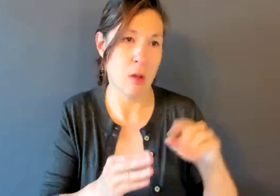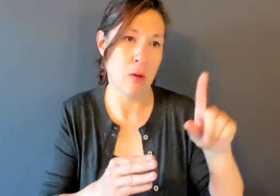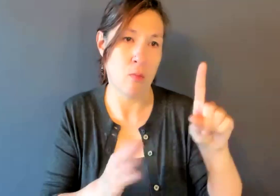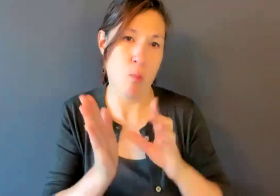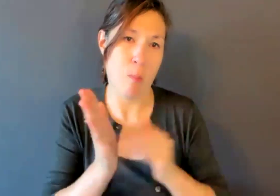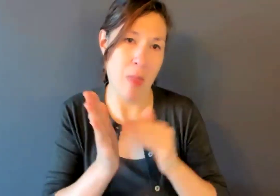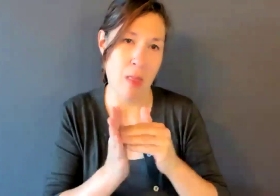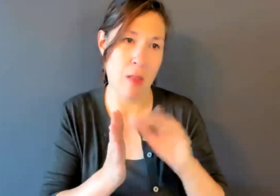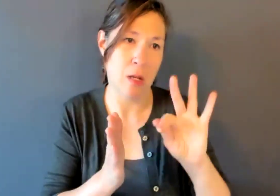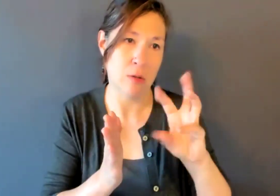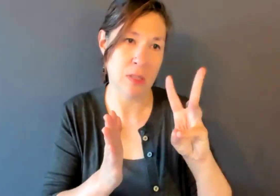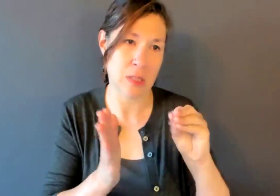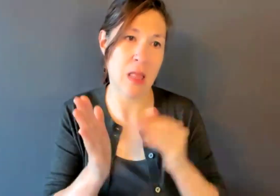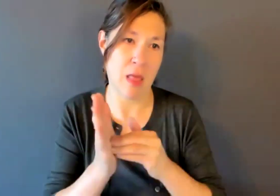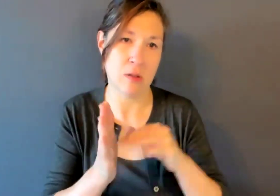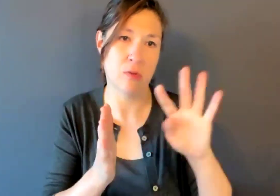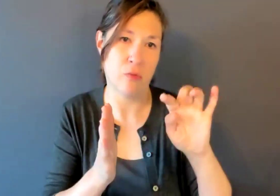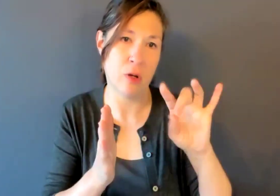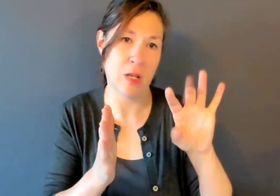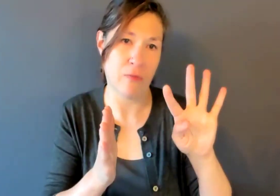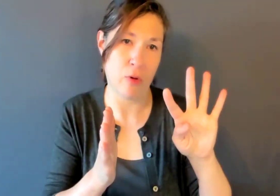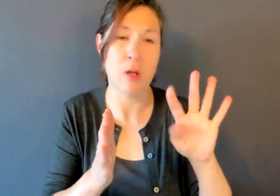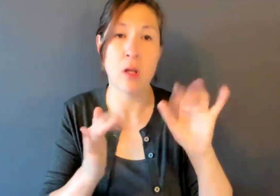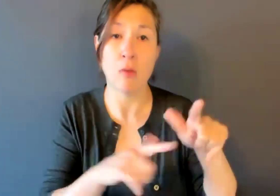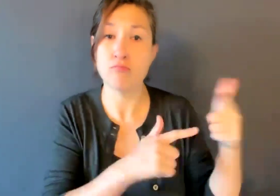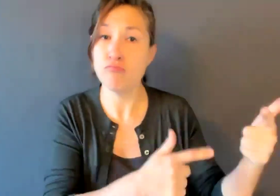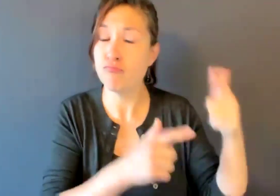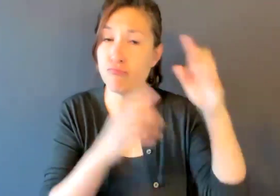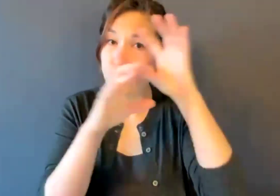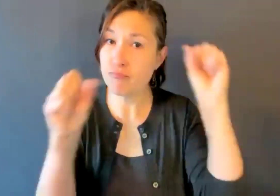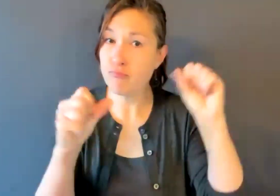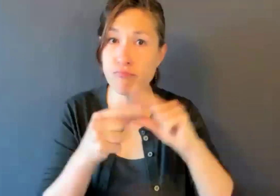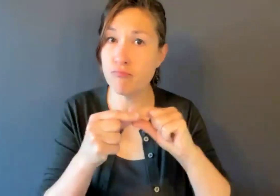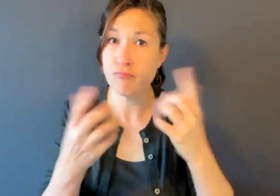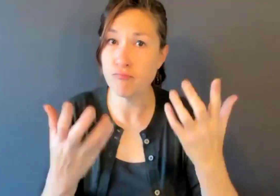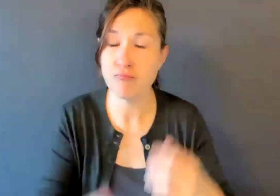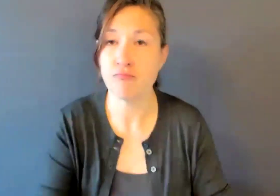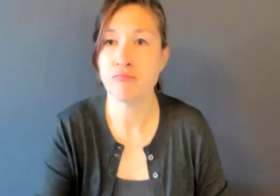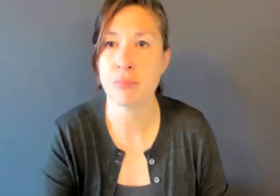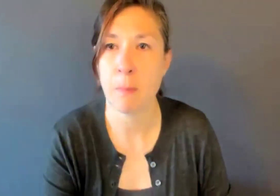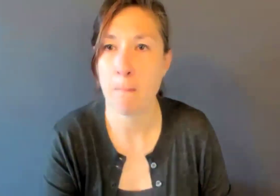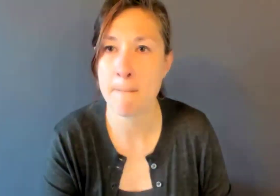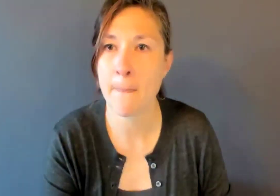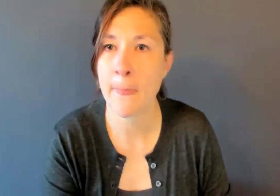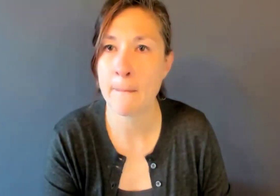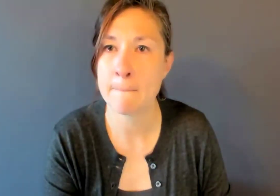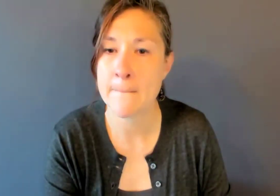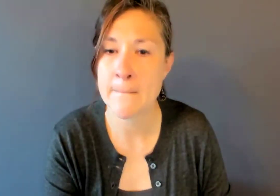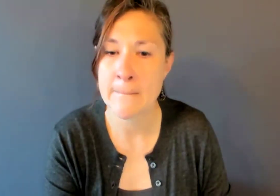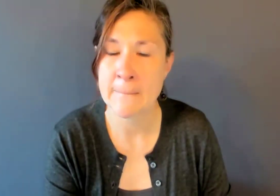$1,960,484. Now I'd like to turn it over to the superintendent for any final comments. Thank you, Chair. So